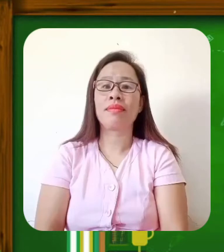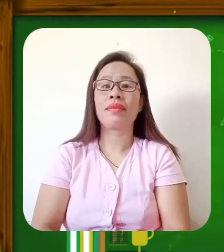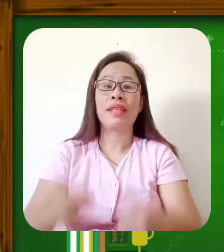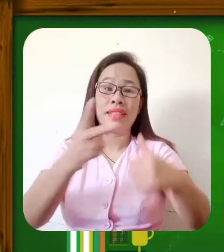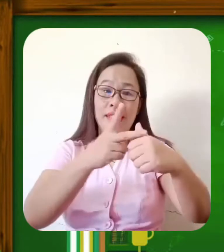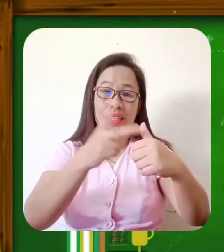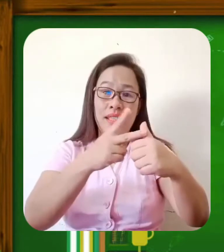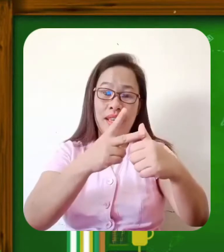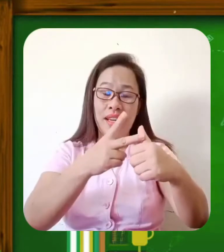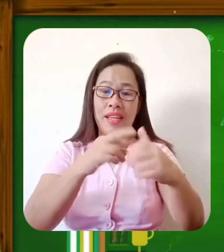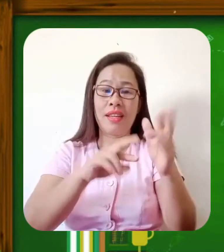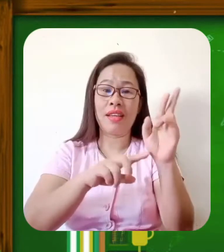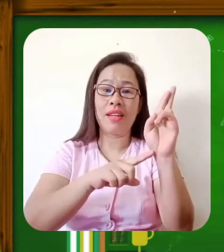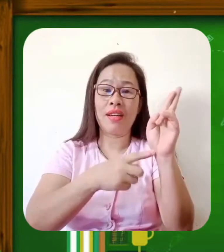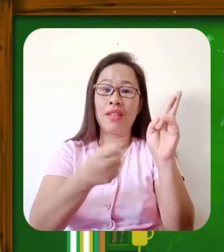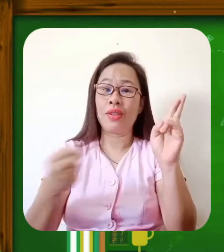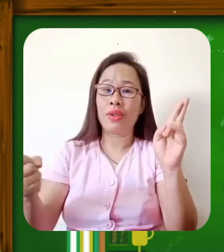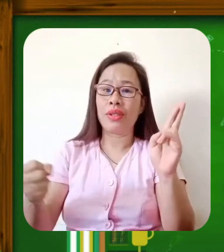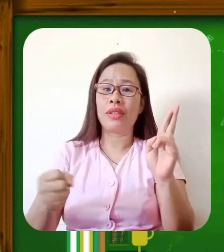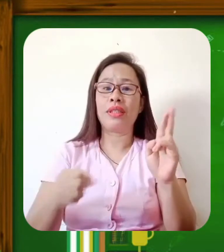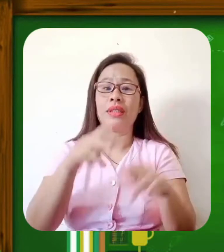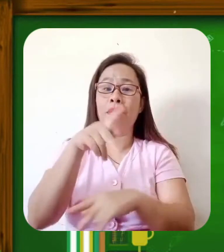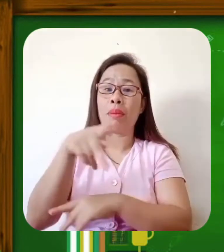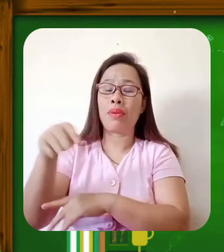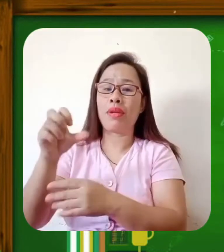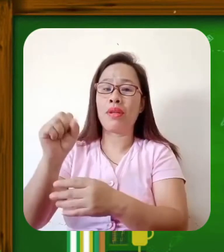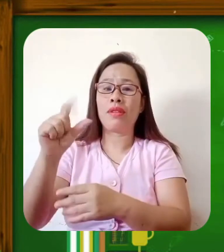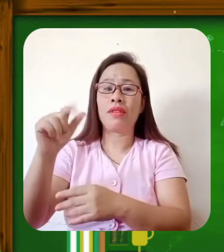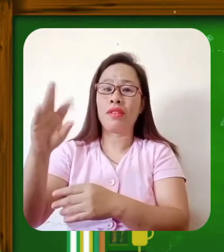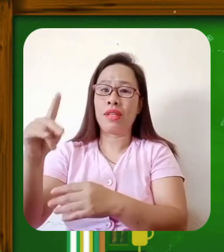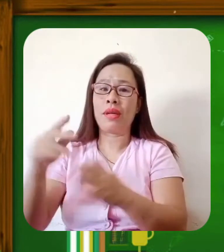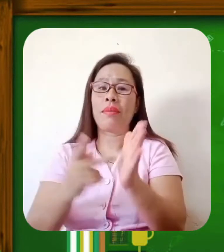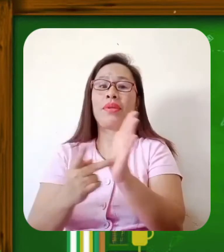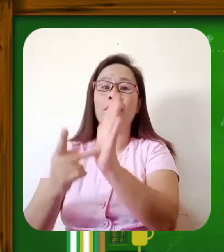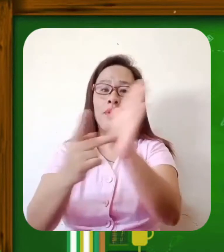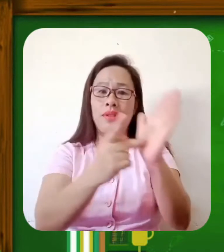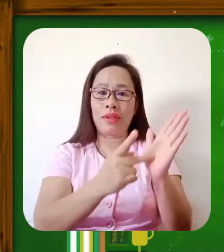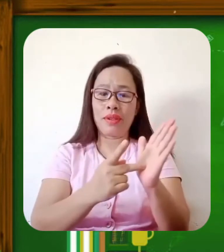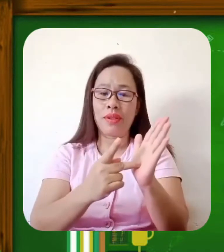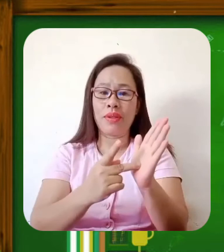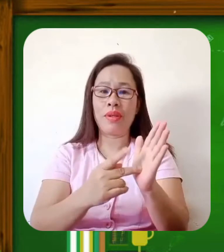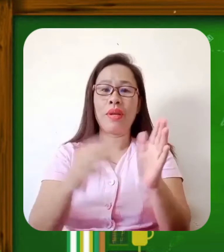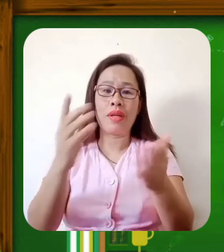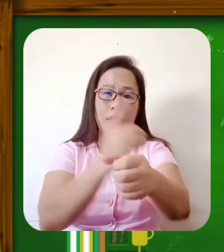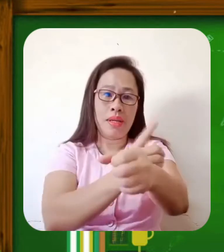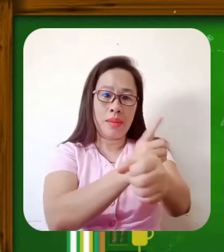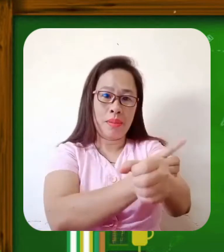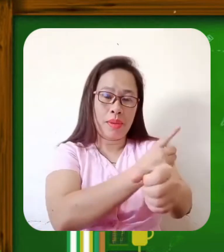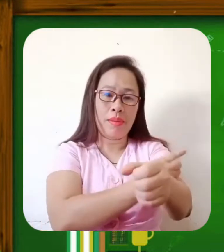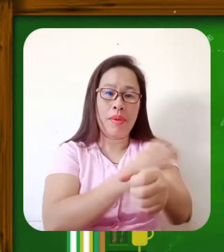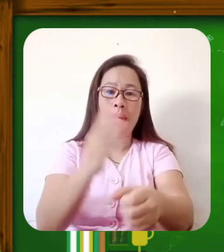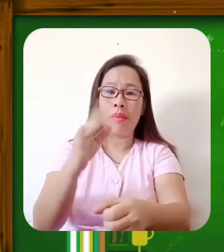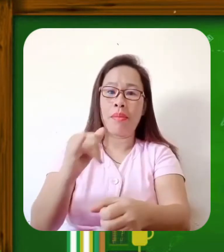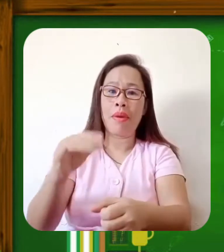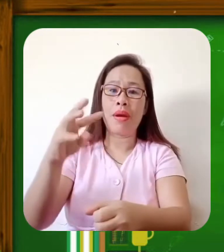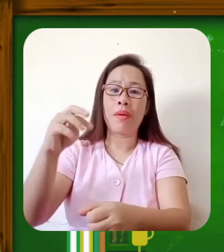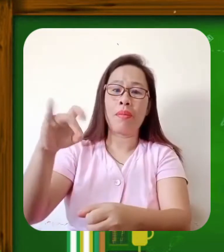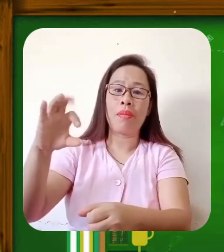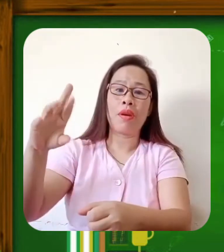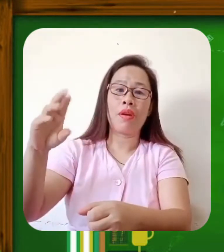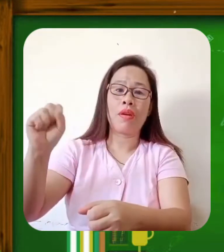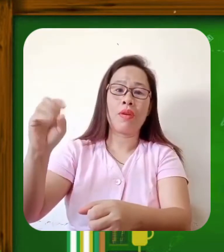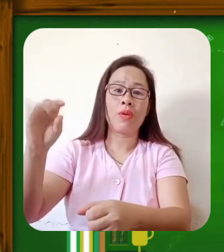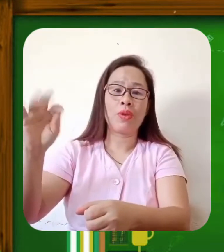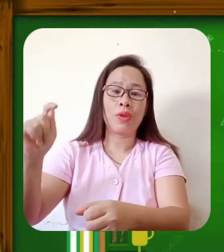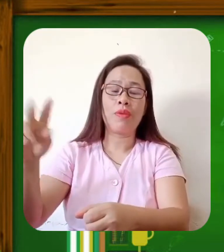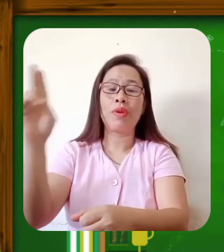Second resource is the PowerPoint slides. It is a presentation program developed by Microsoft. It is